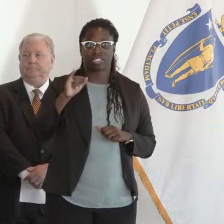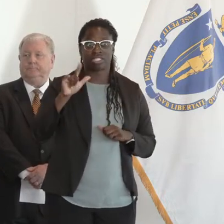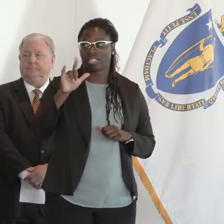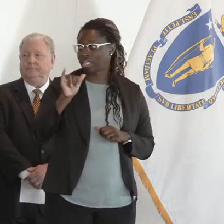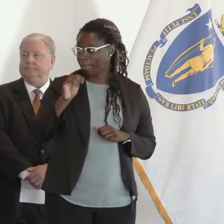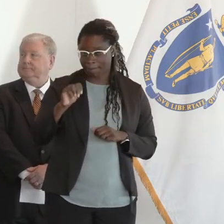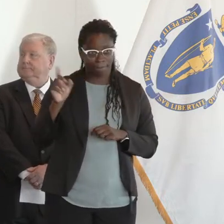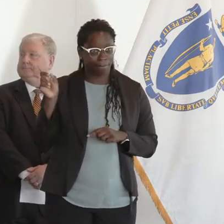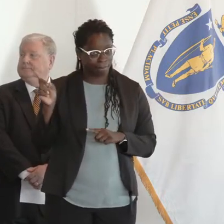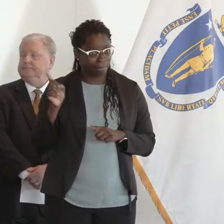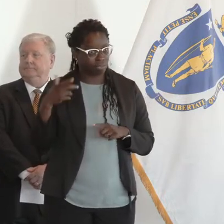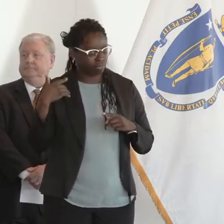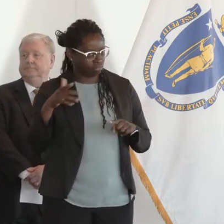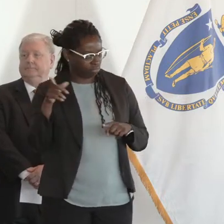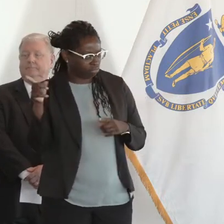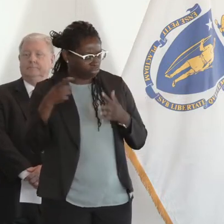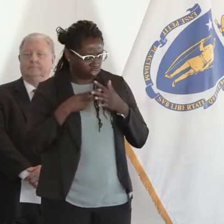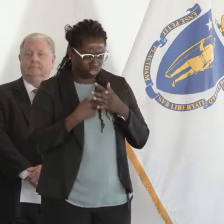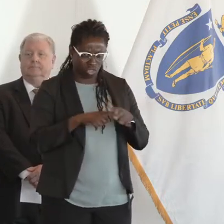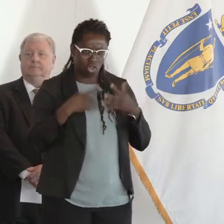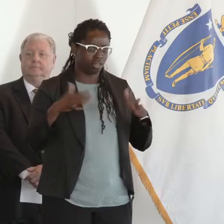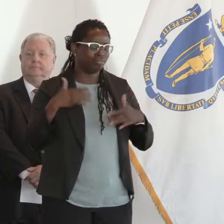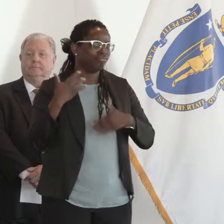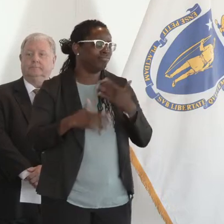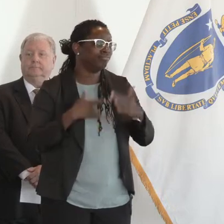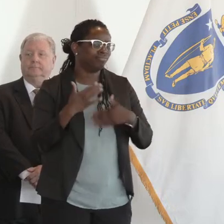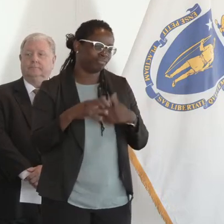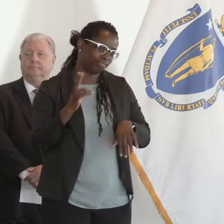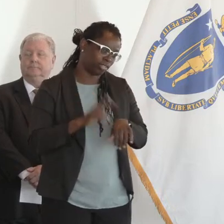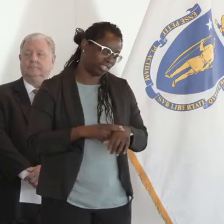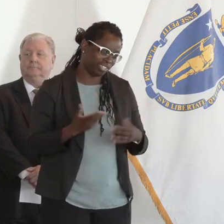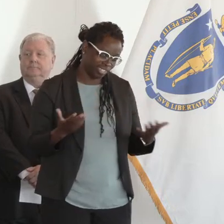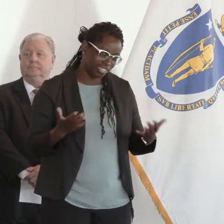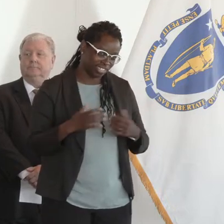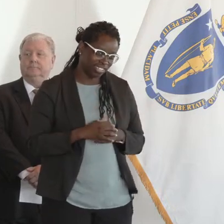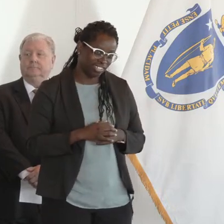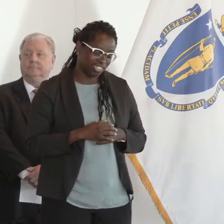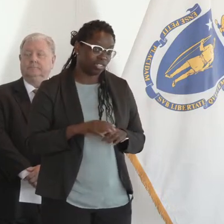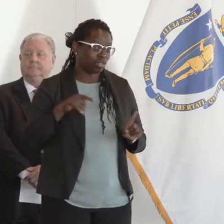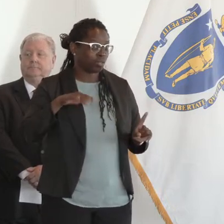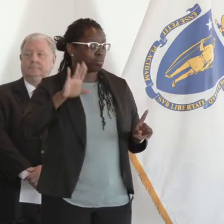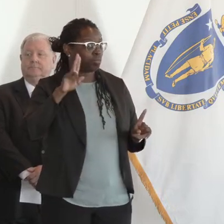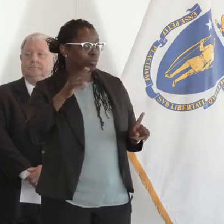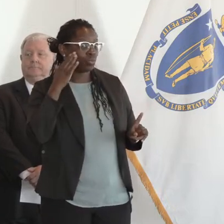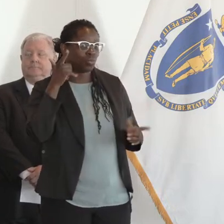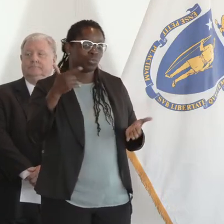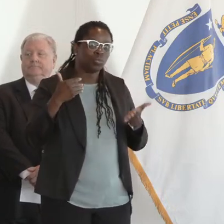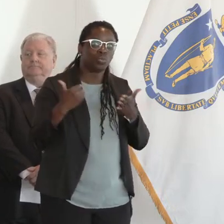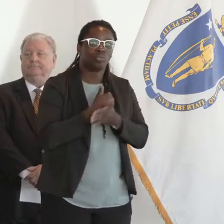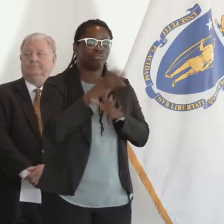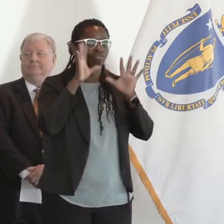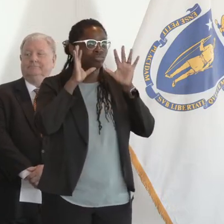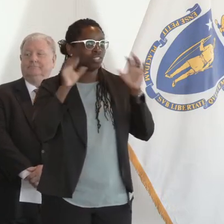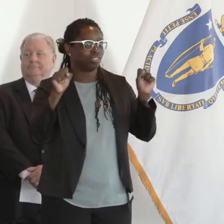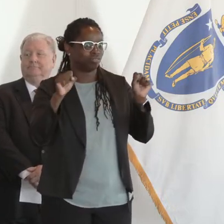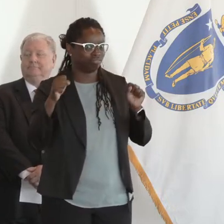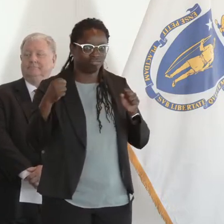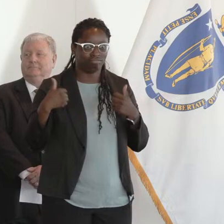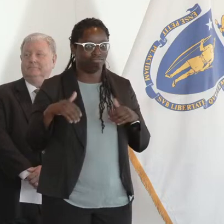already started, of course, but she is Boston University's new president and doing